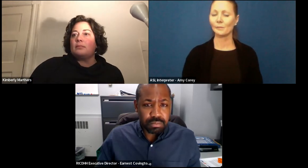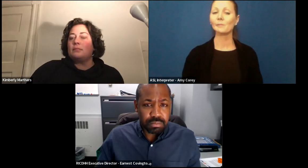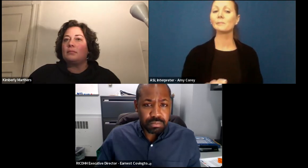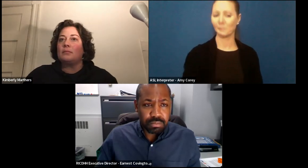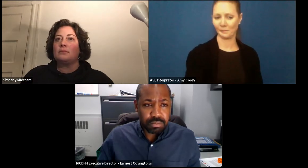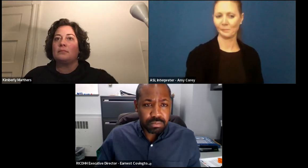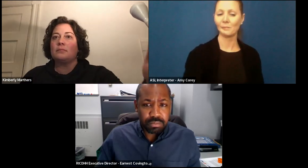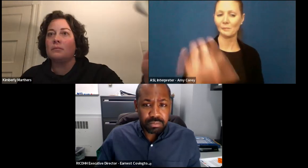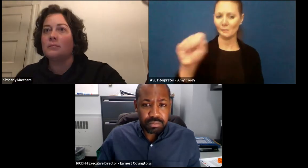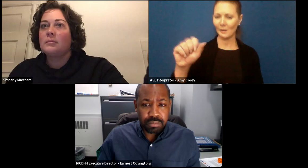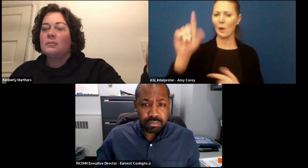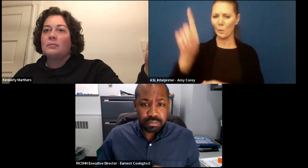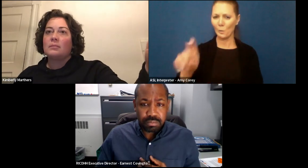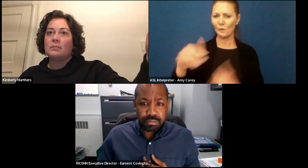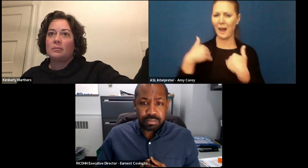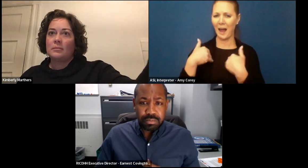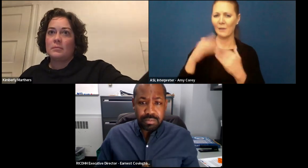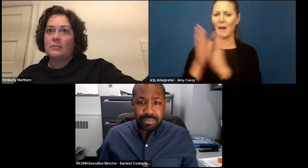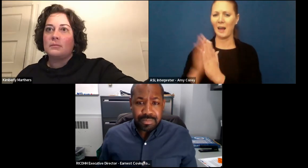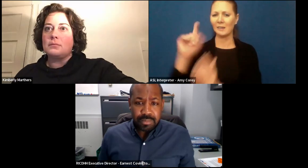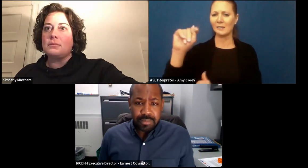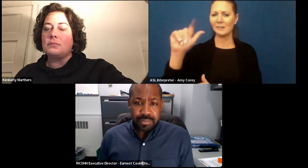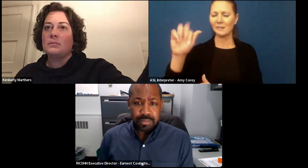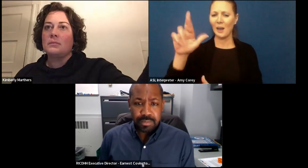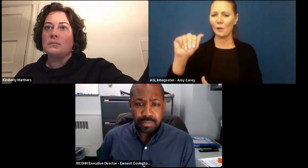Yes, I have a question for Tara. How